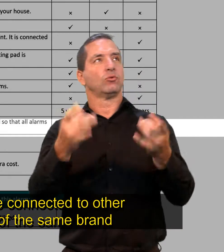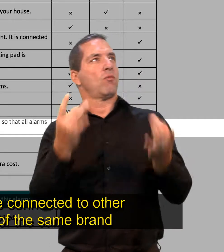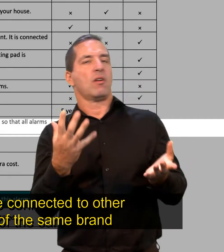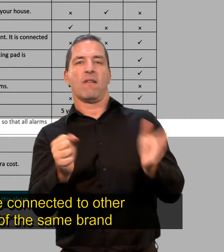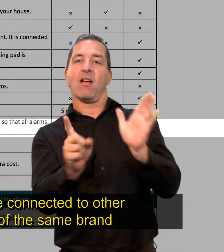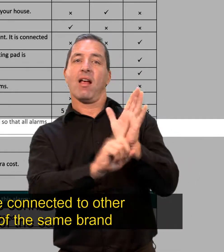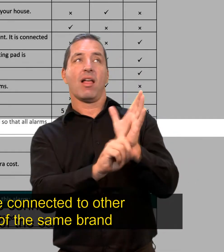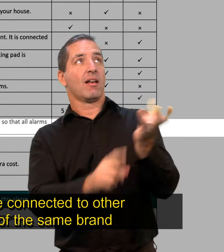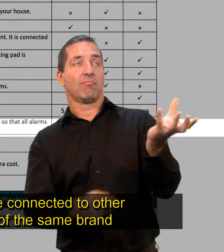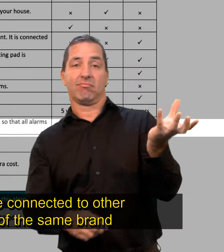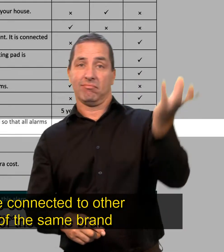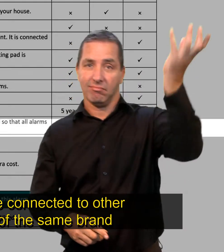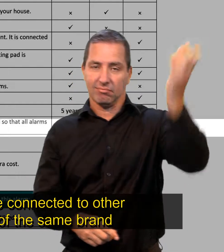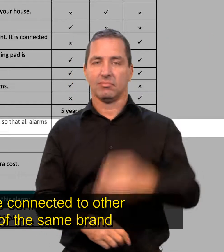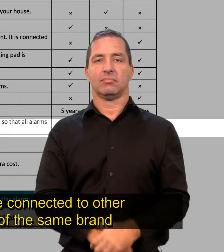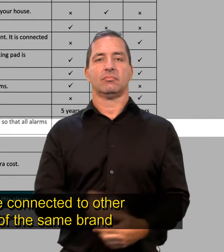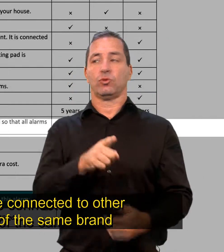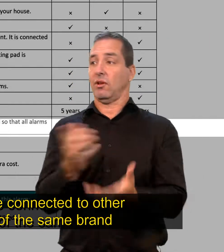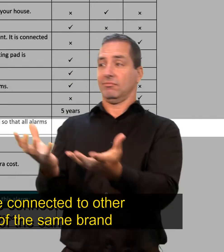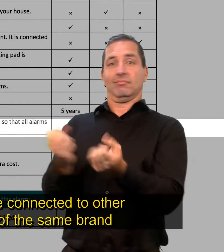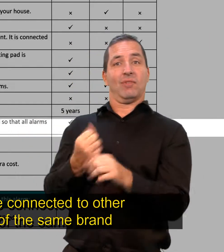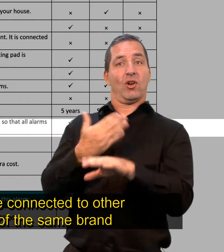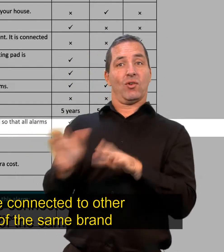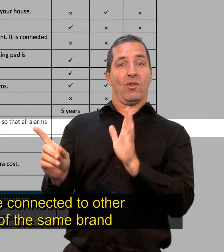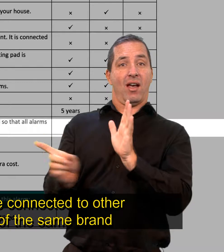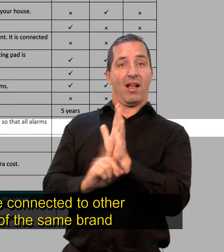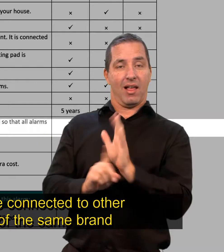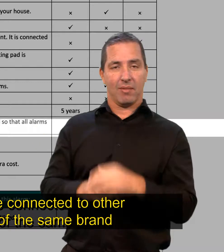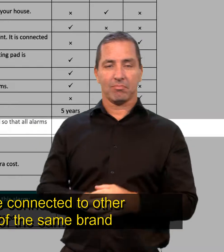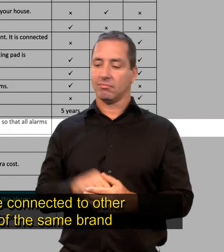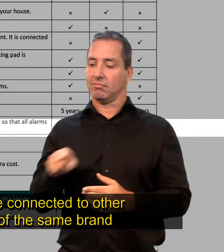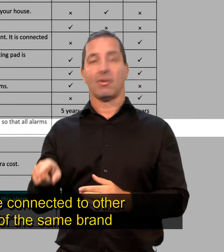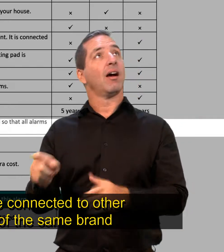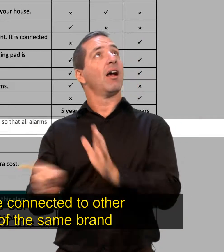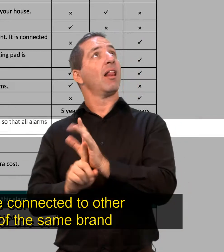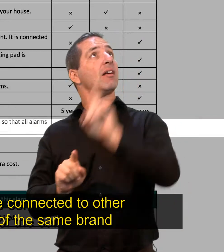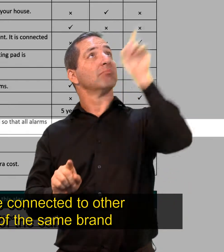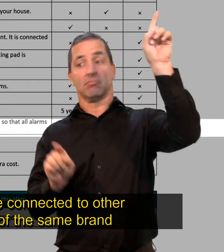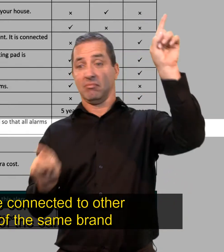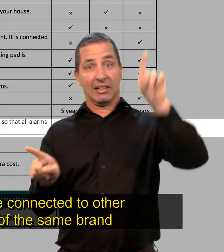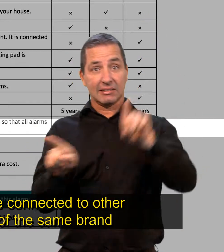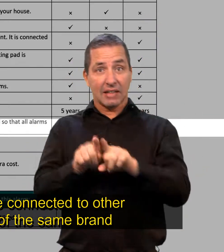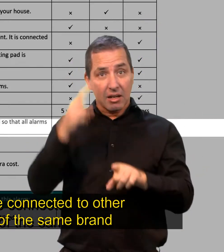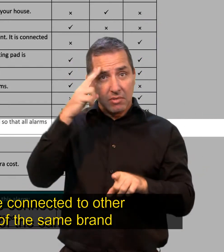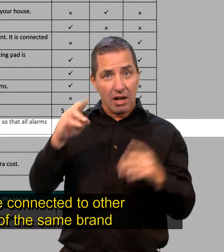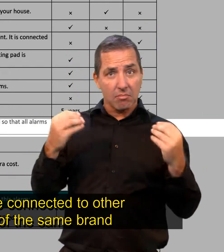The alarm can be connected to other smoke alarms of the same brand.